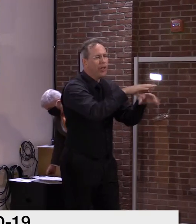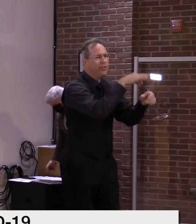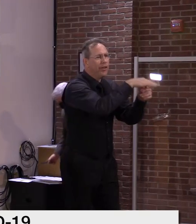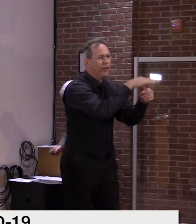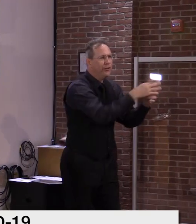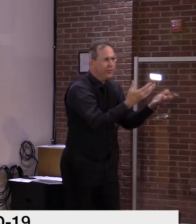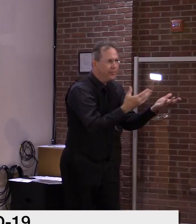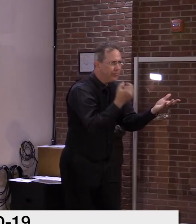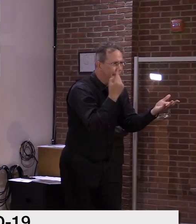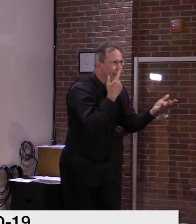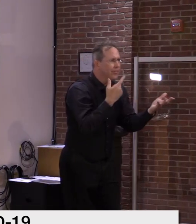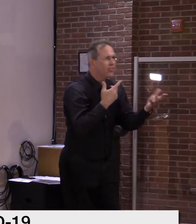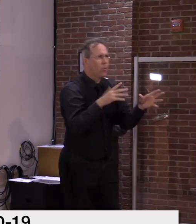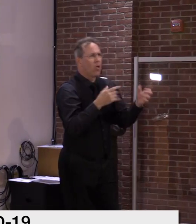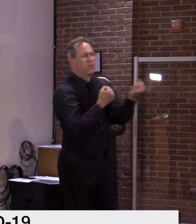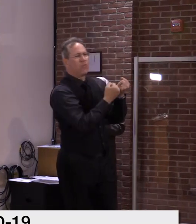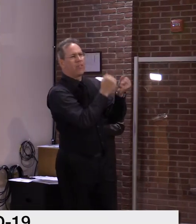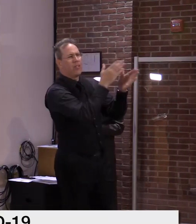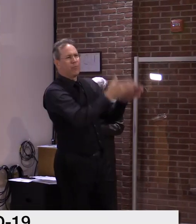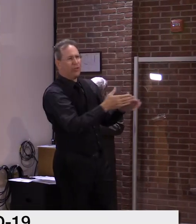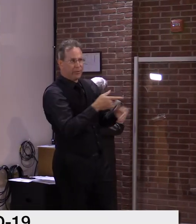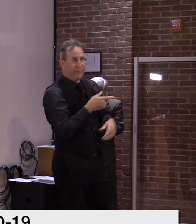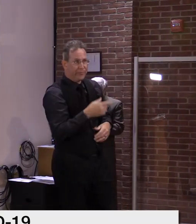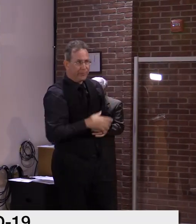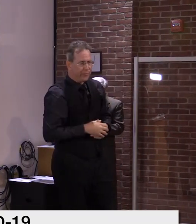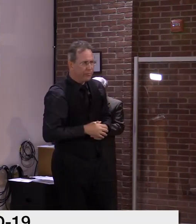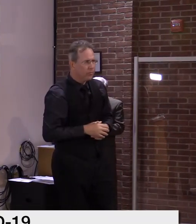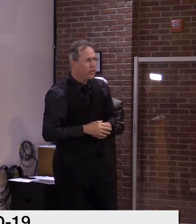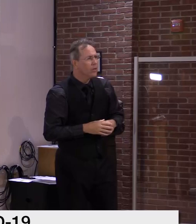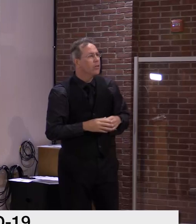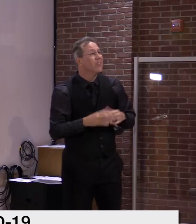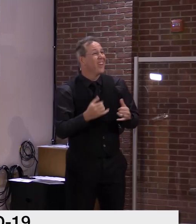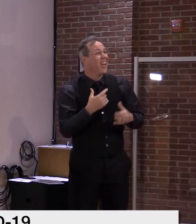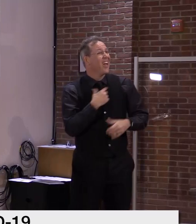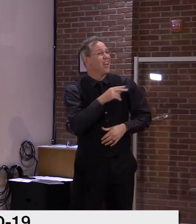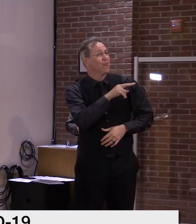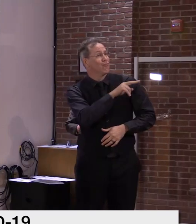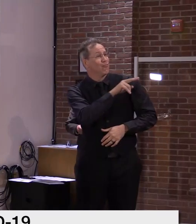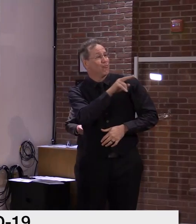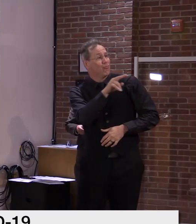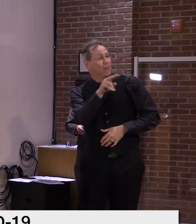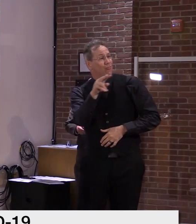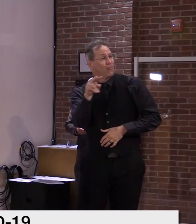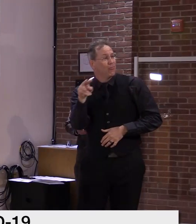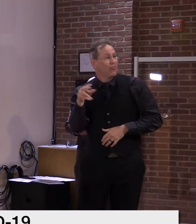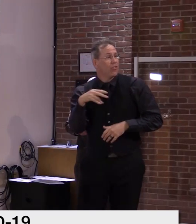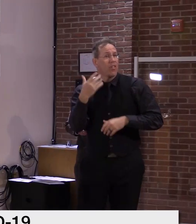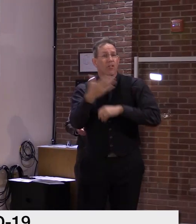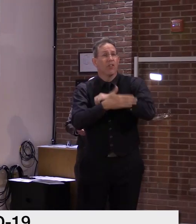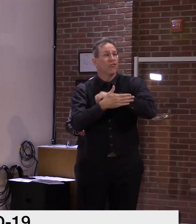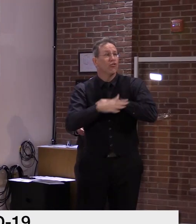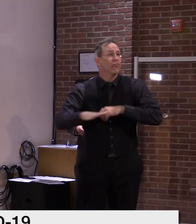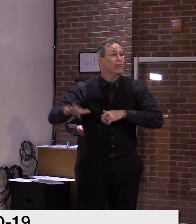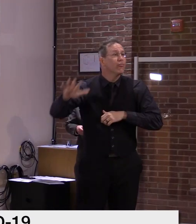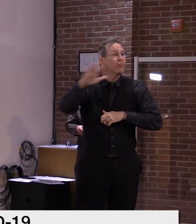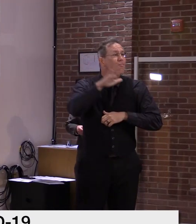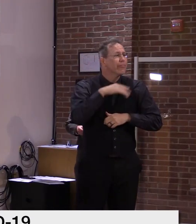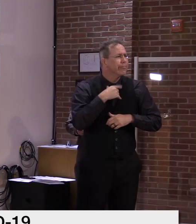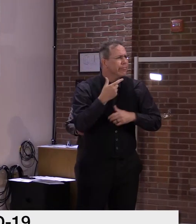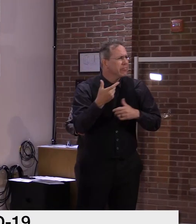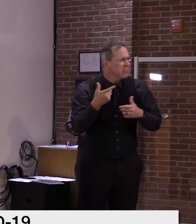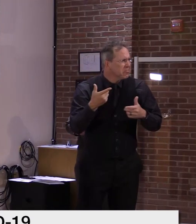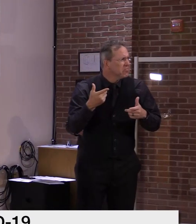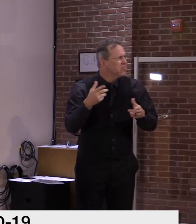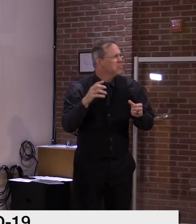limiting voting across the country and other measures taken to censure people who will not support that point of